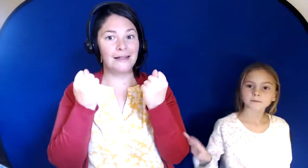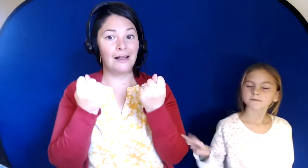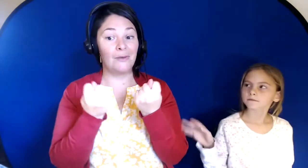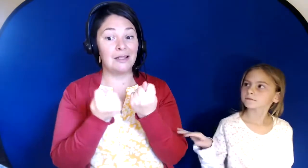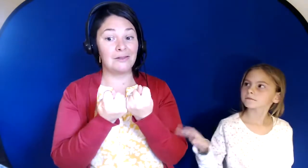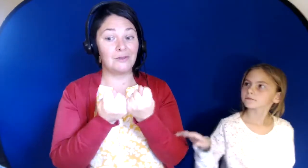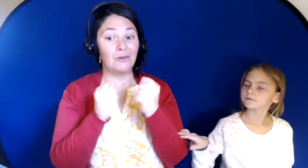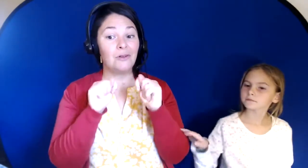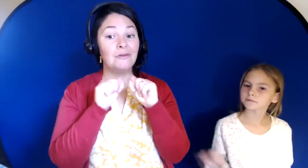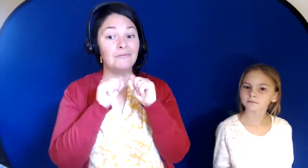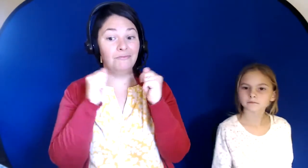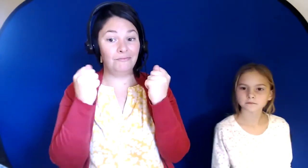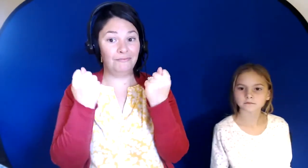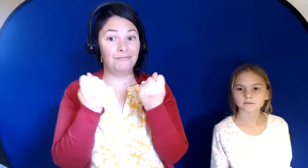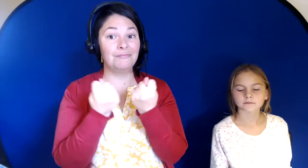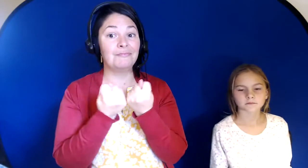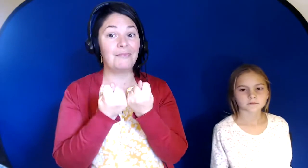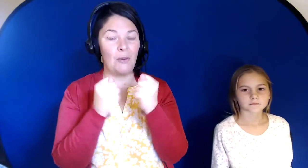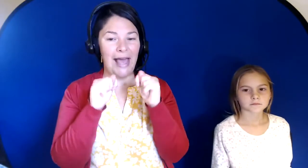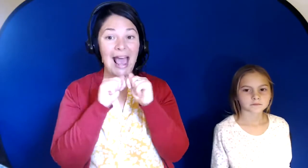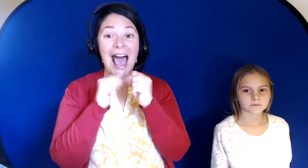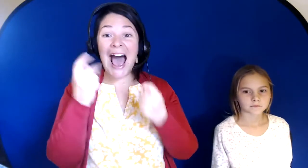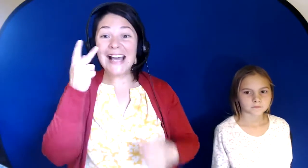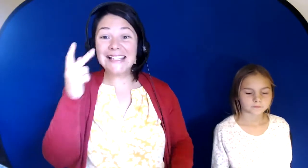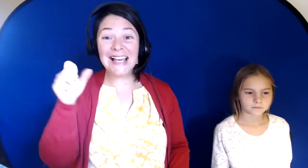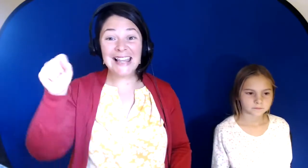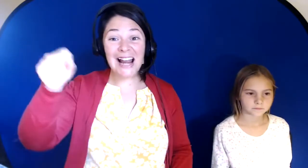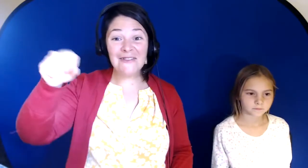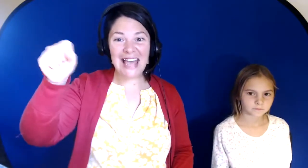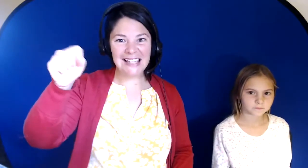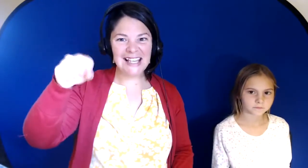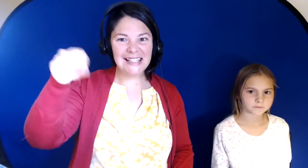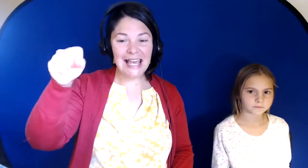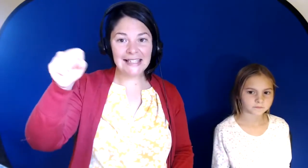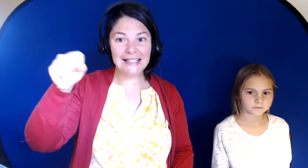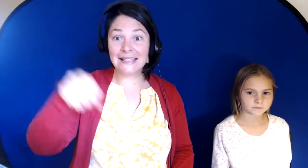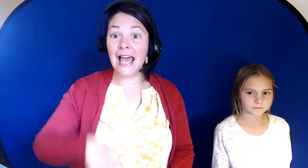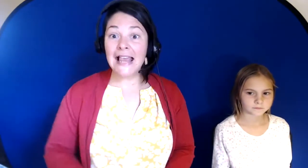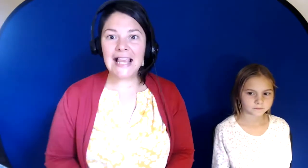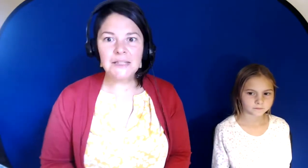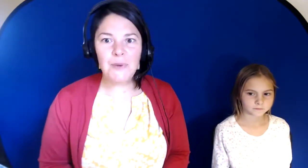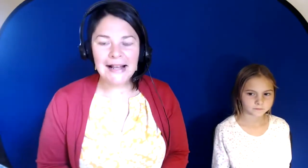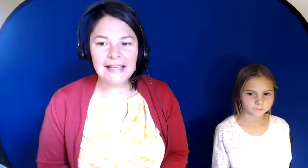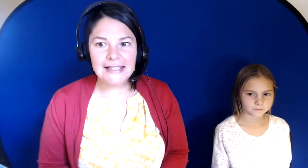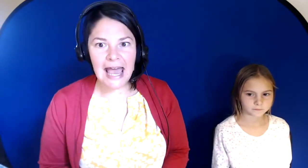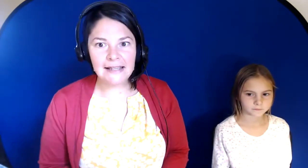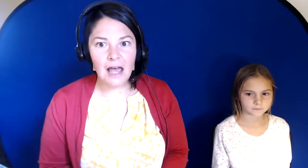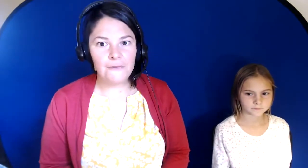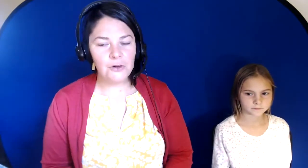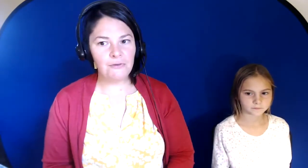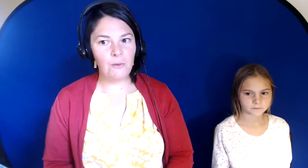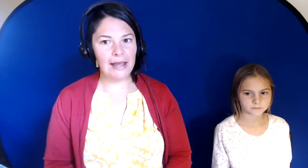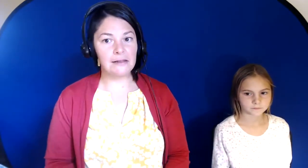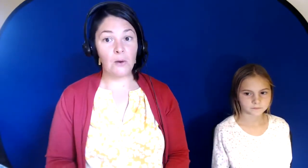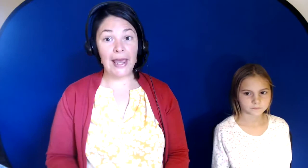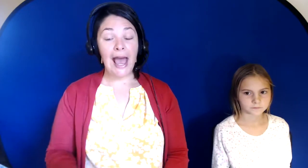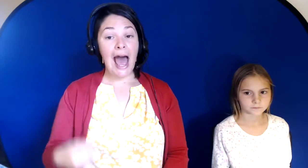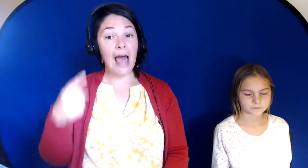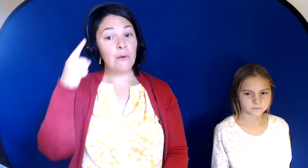go in a circle. Okay. I see a lot of yeses. Yes, yes, yes. Let's practice yes a few different ways. Okay. I want you to